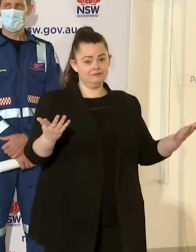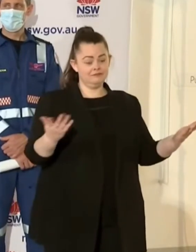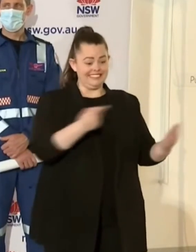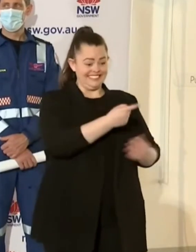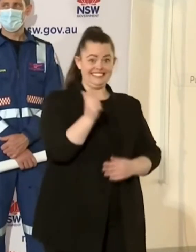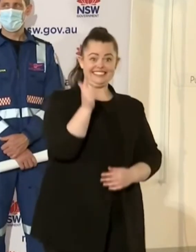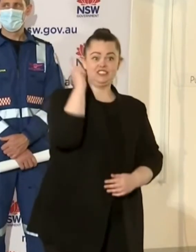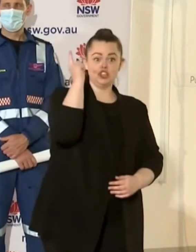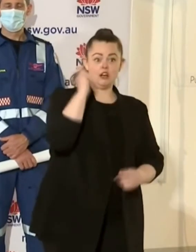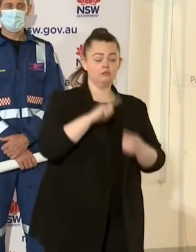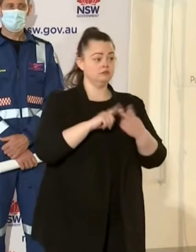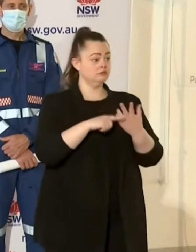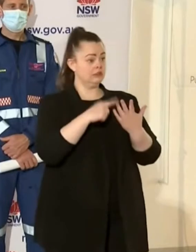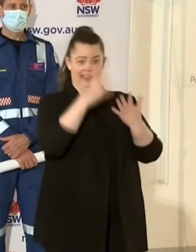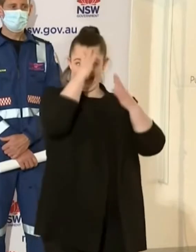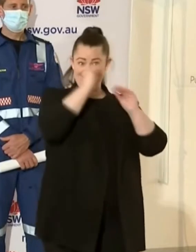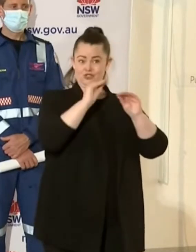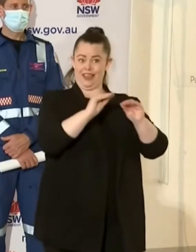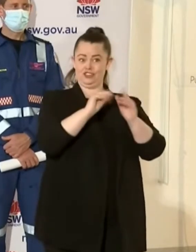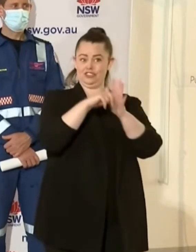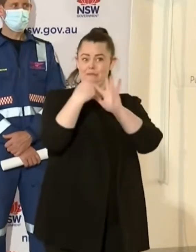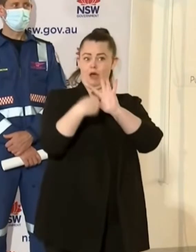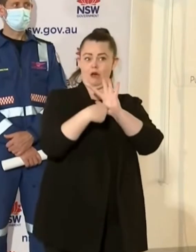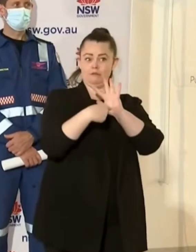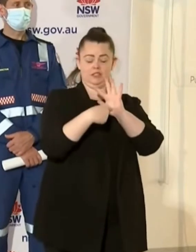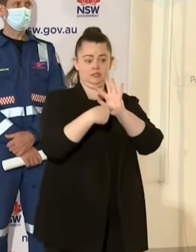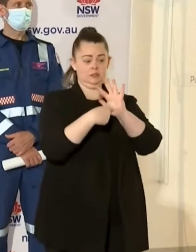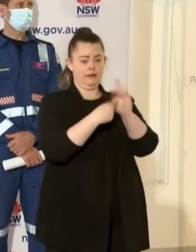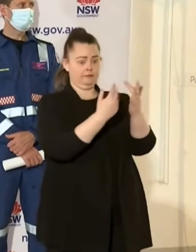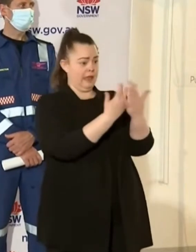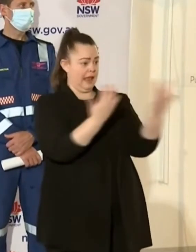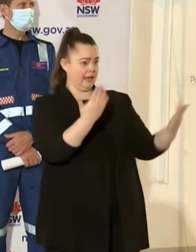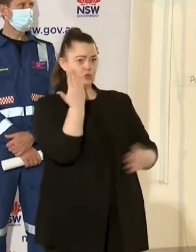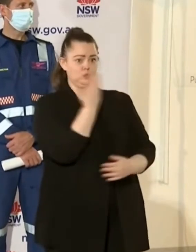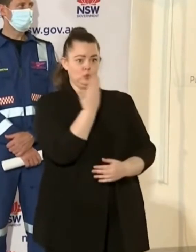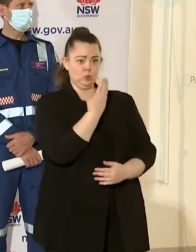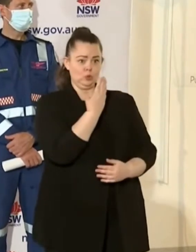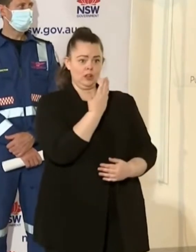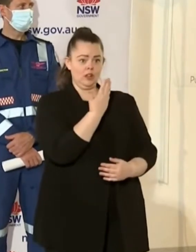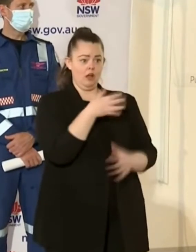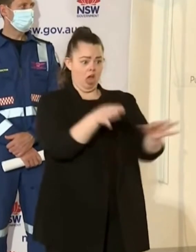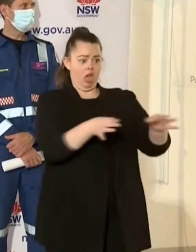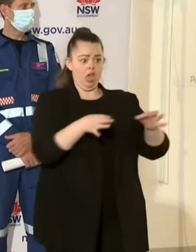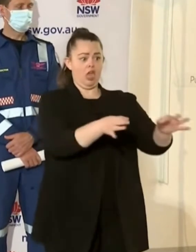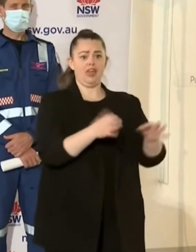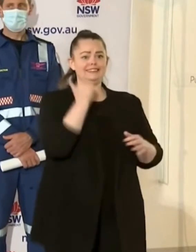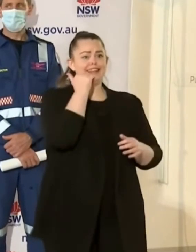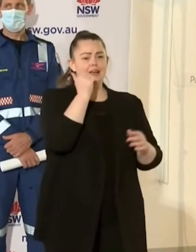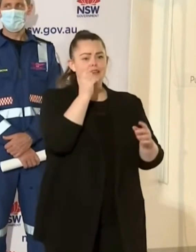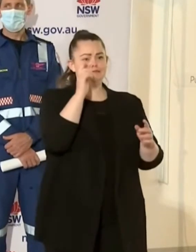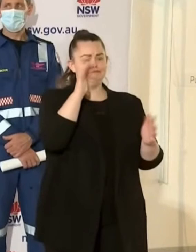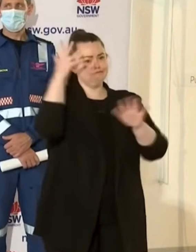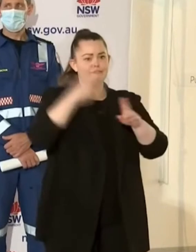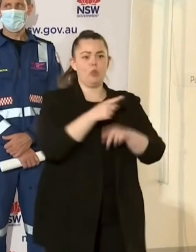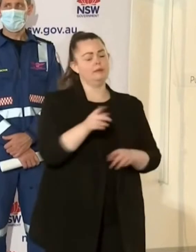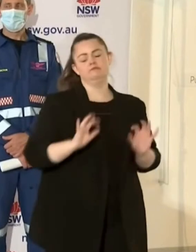the education system, it's a very big system, and to be able to give certainty is probably the priority there. So that's why it's been set as that